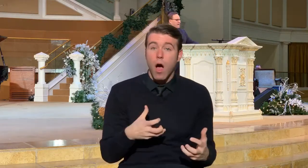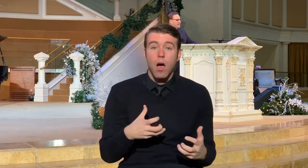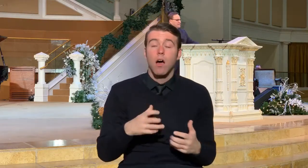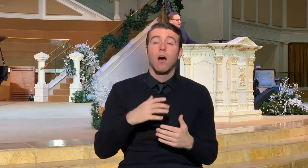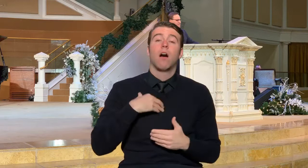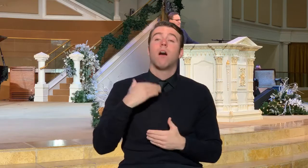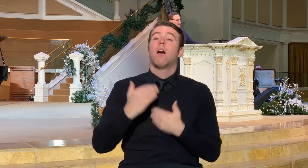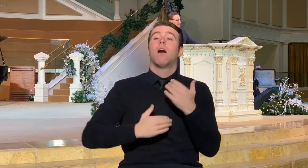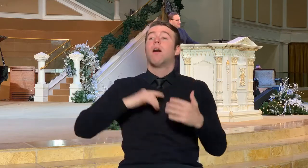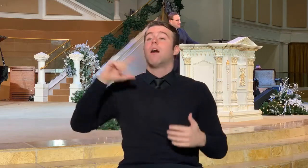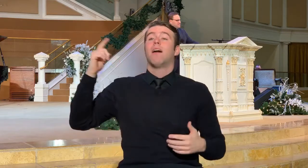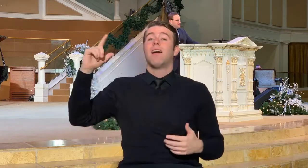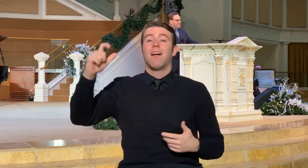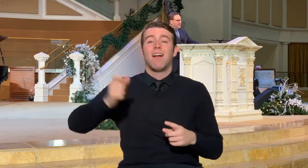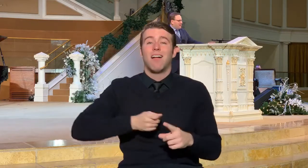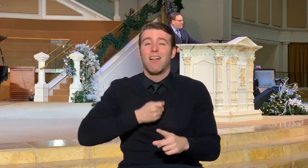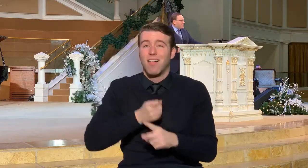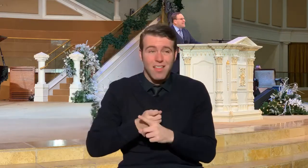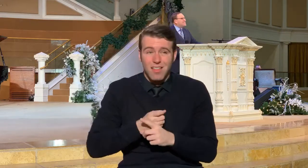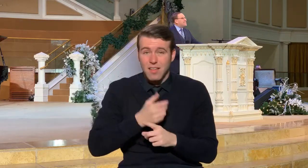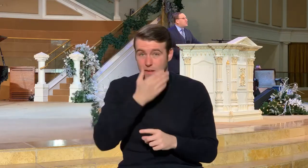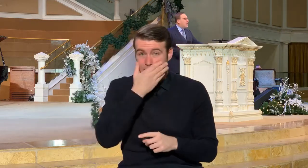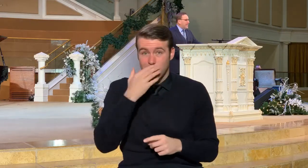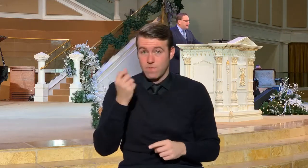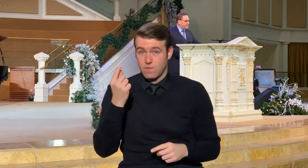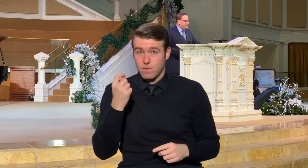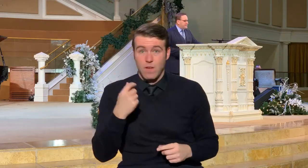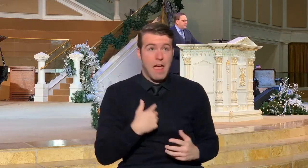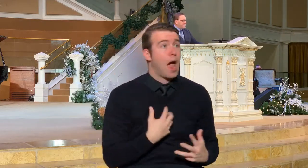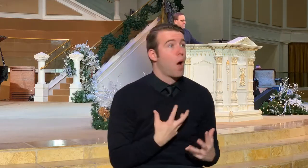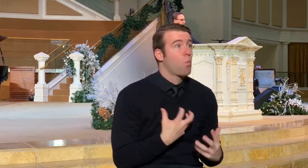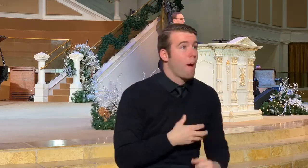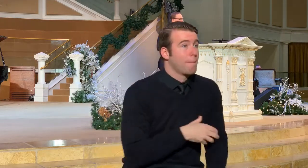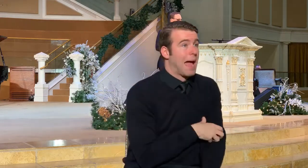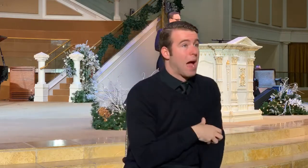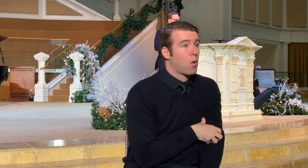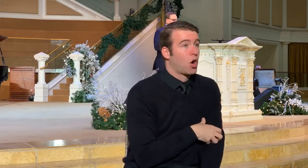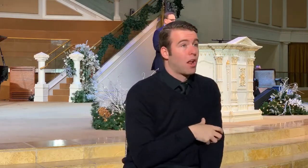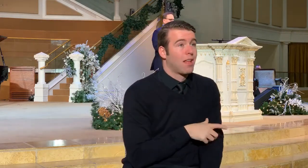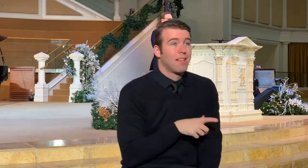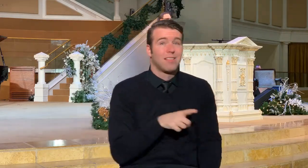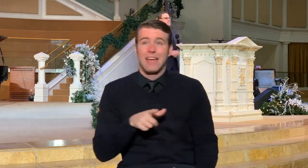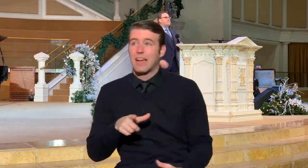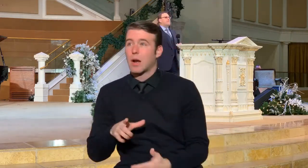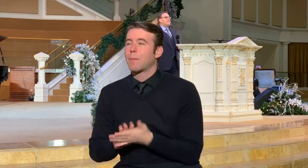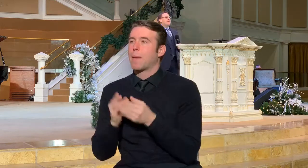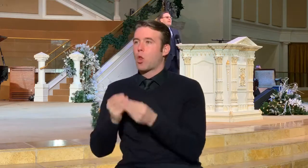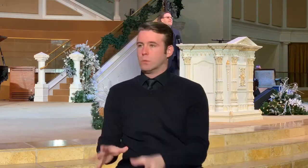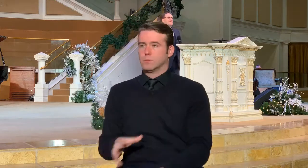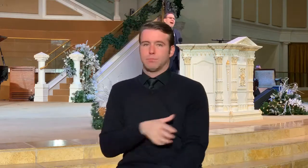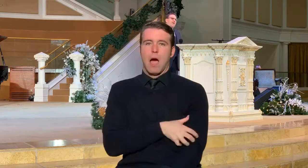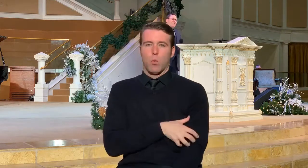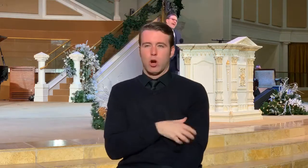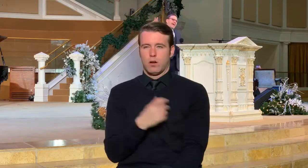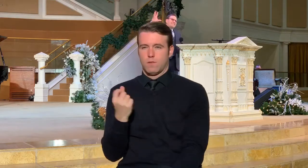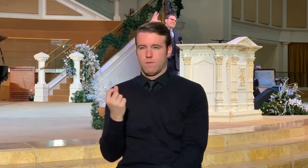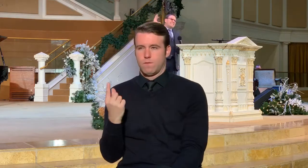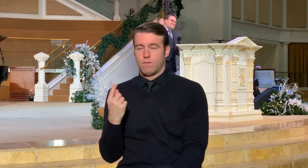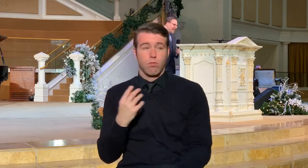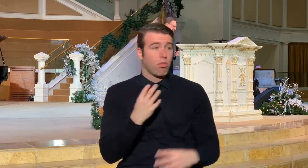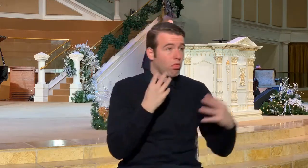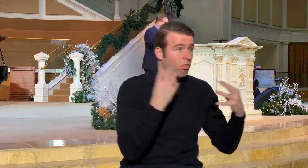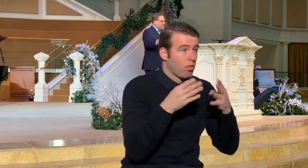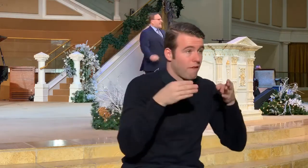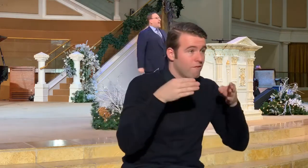ultimately, the very things it craves, it loses. The very things